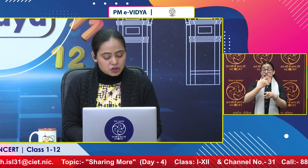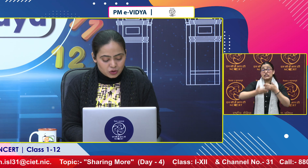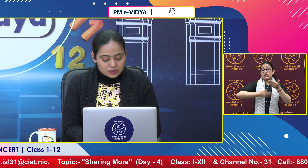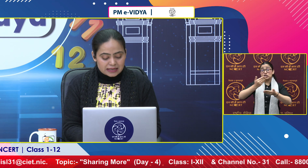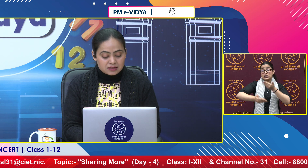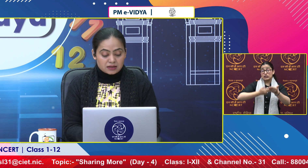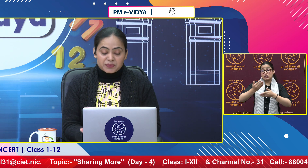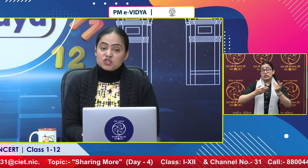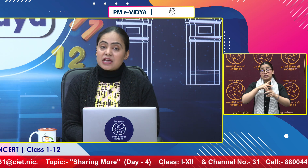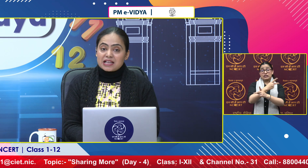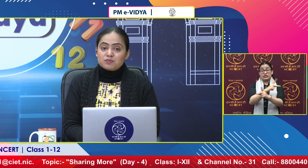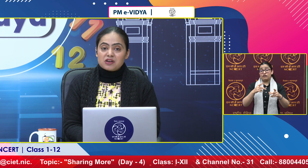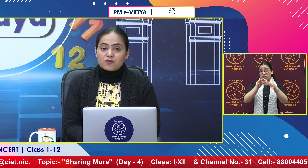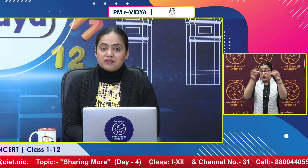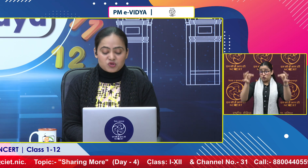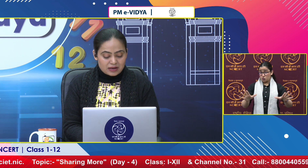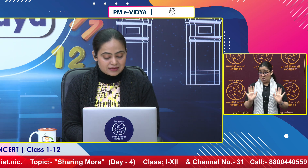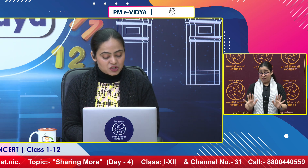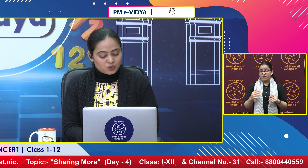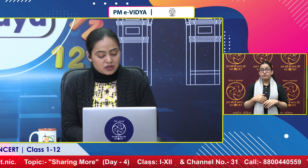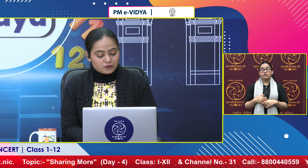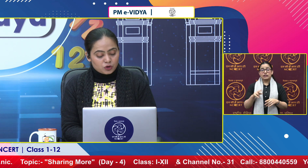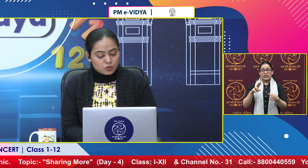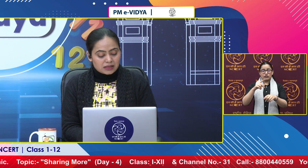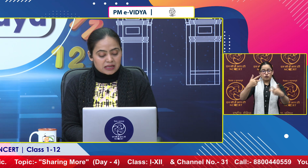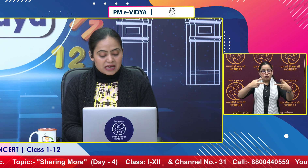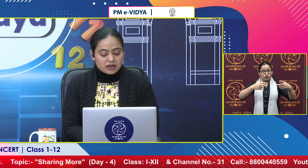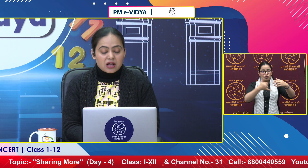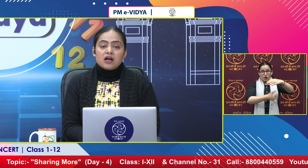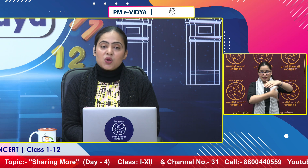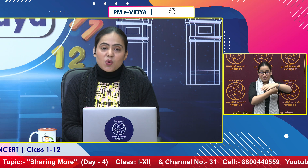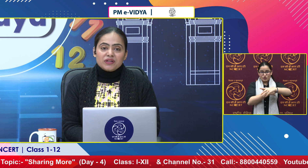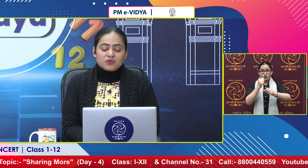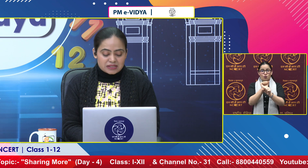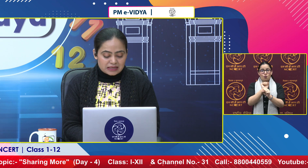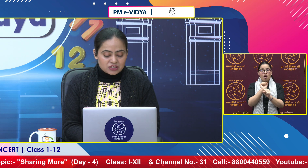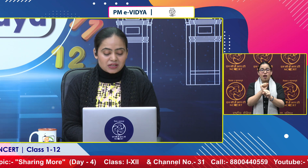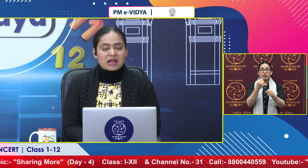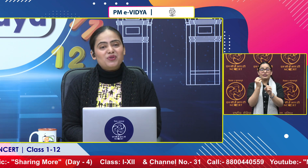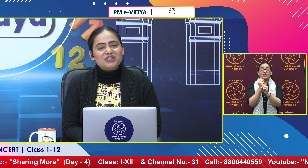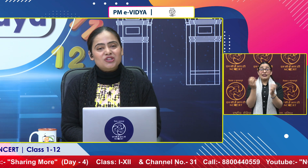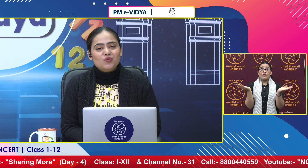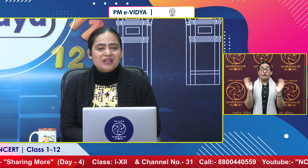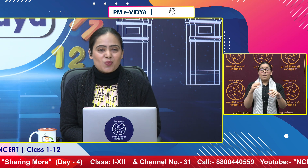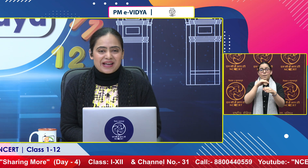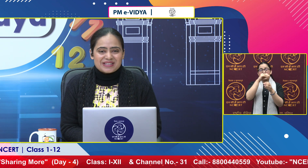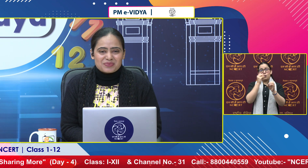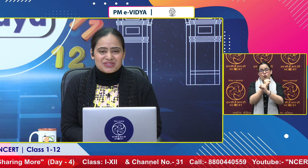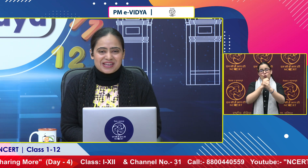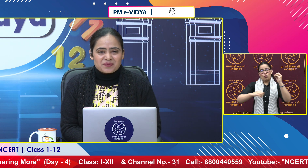various institutes and she has been involved in translation work for Google Live along with research collaboration